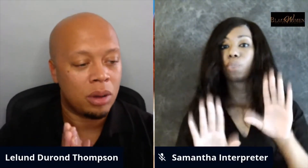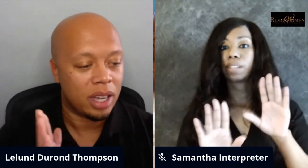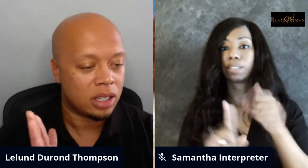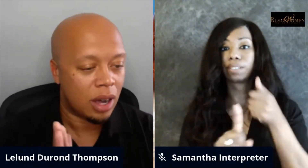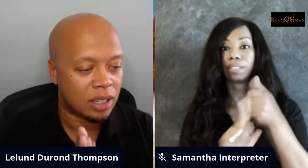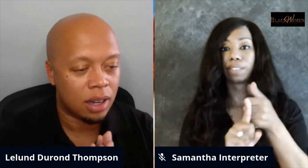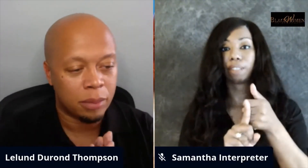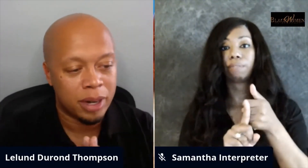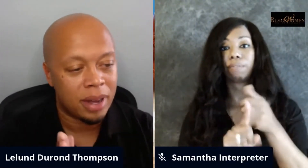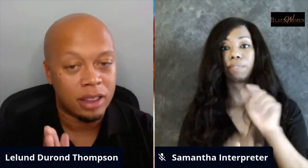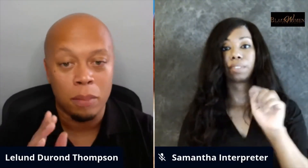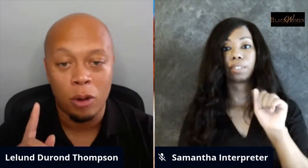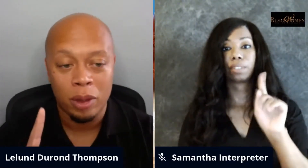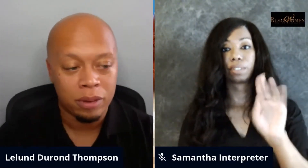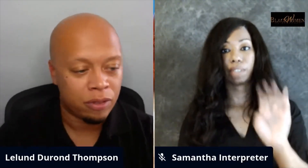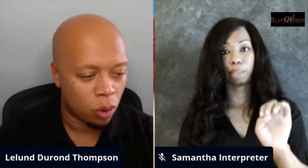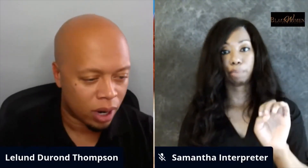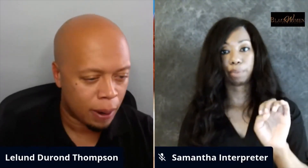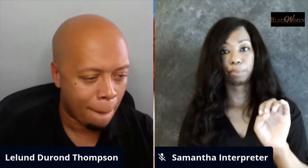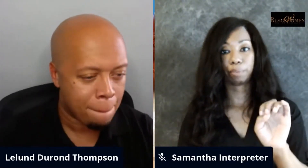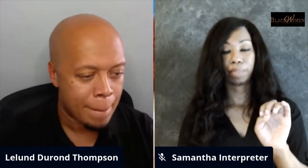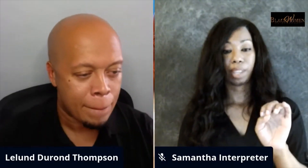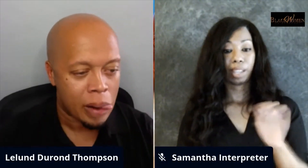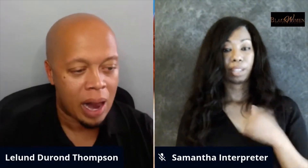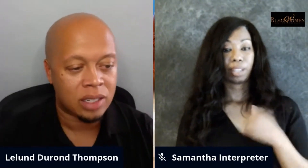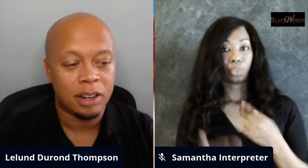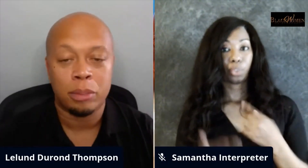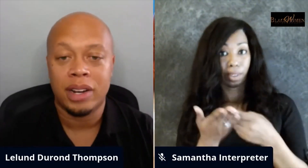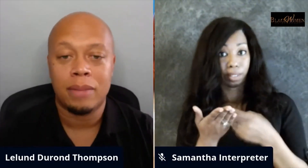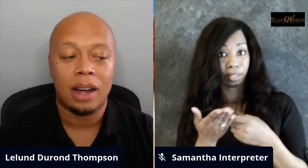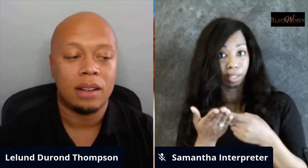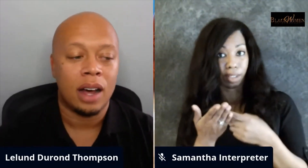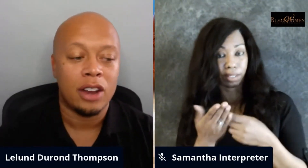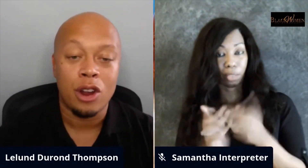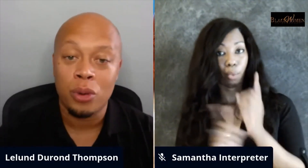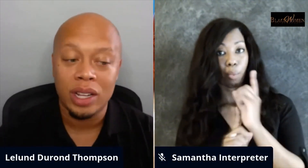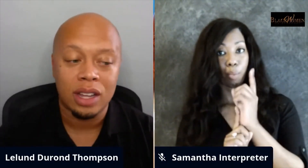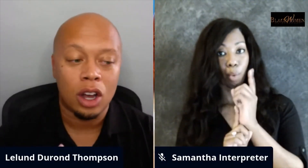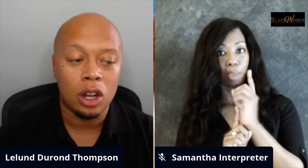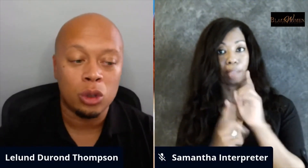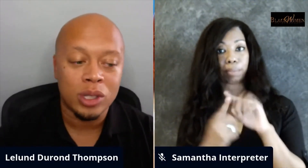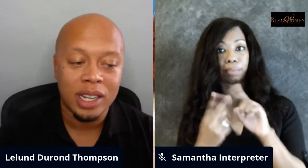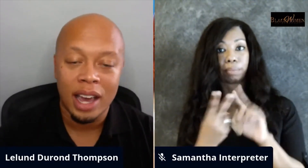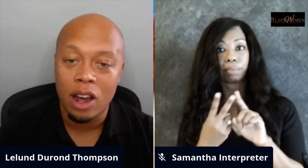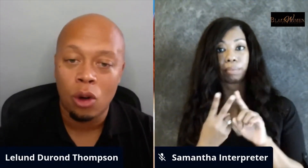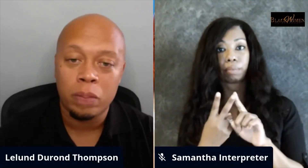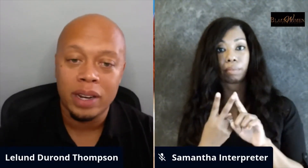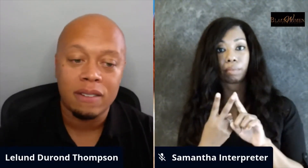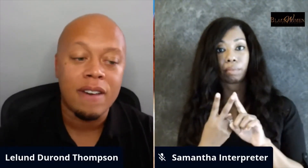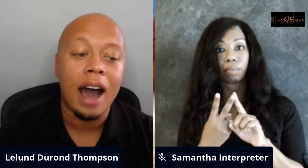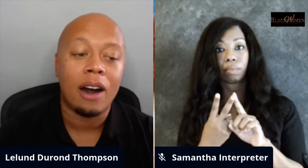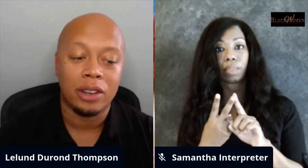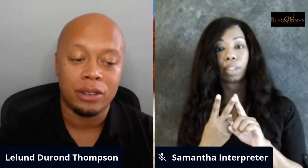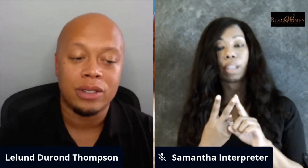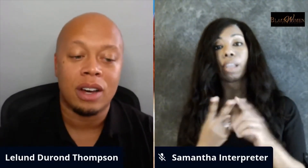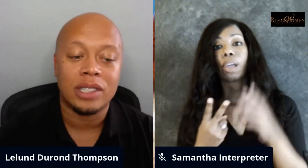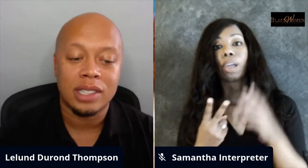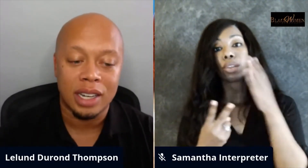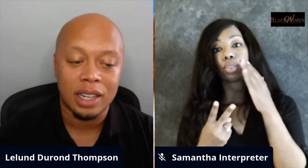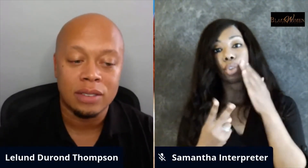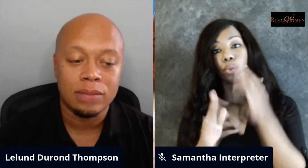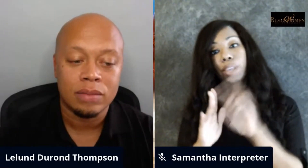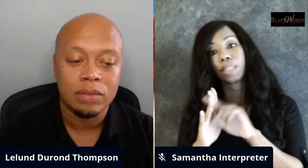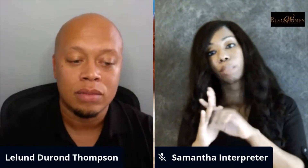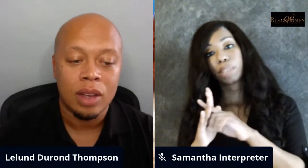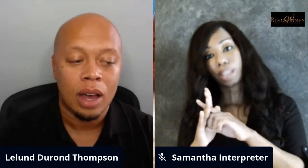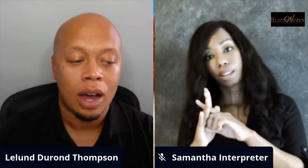Awesome. Okay, so I talked a bit about the moment before. I talked a bit about noting the closing and opening values of a